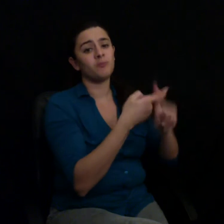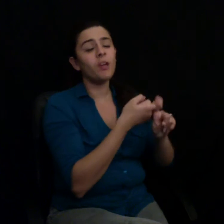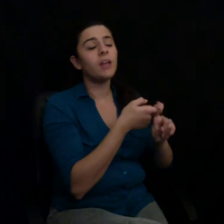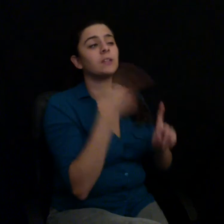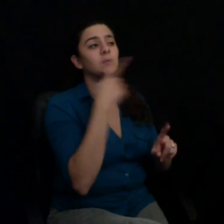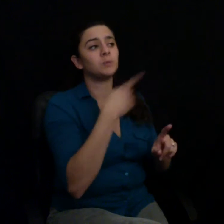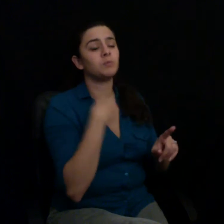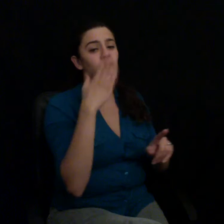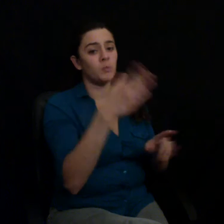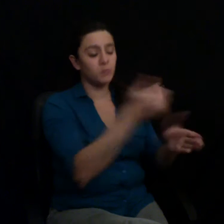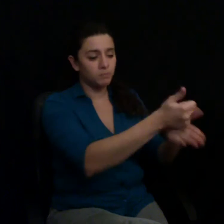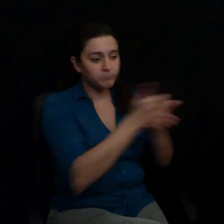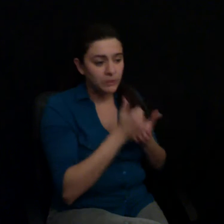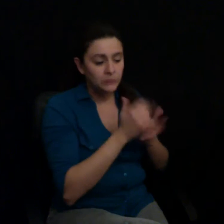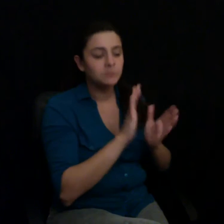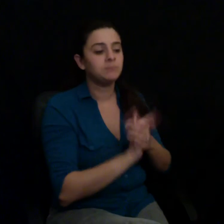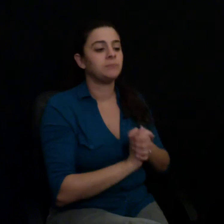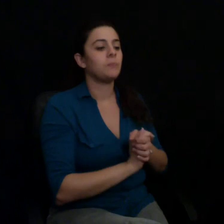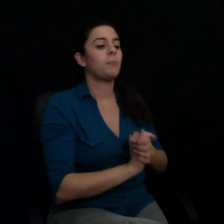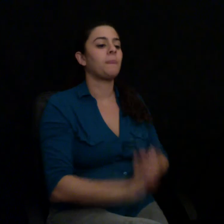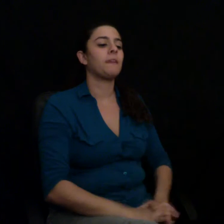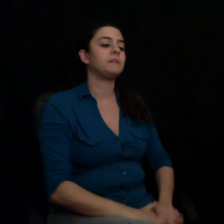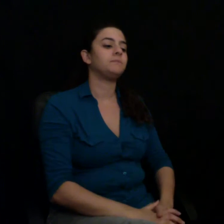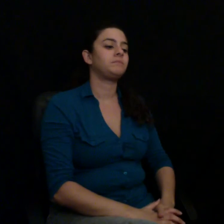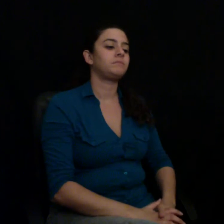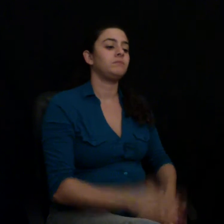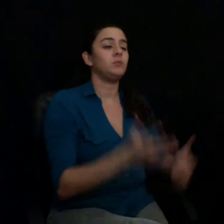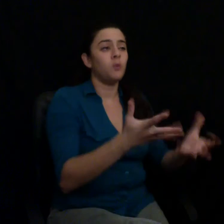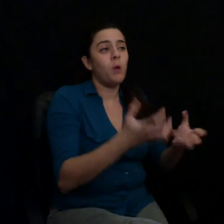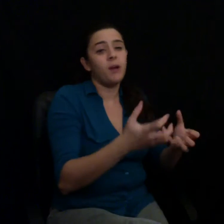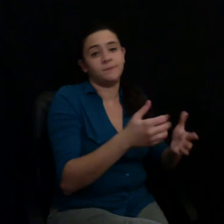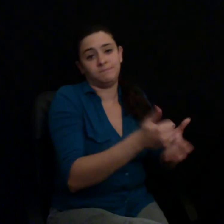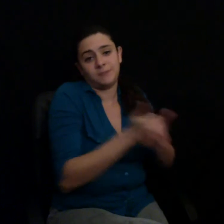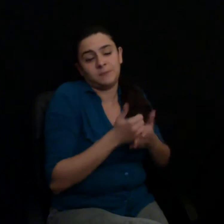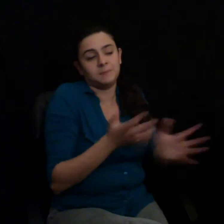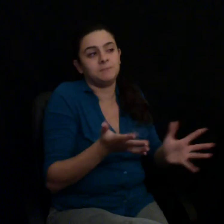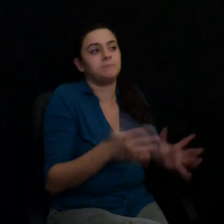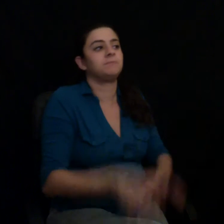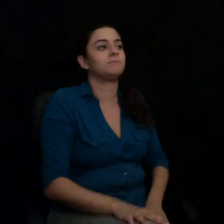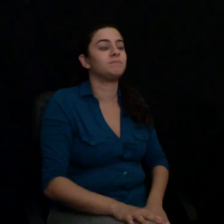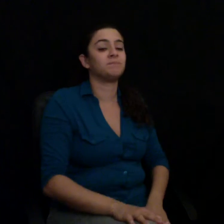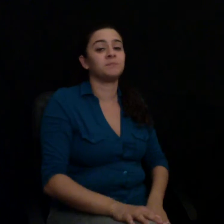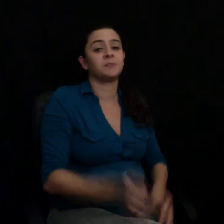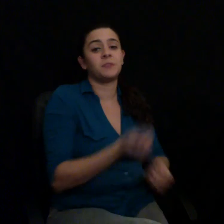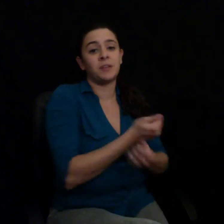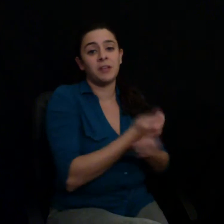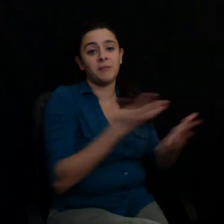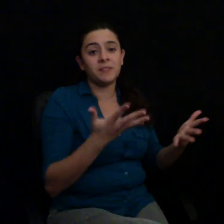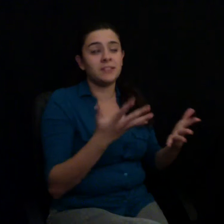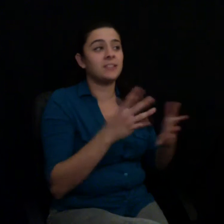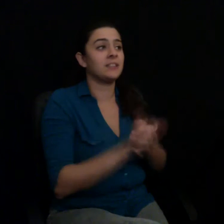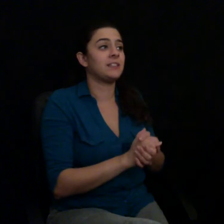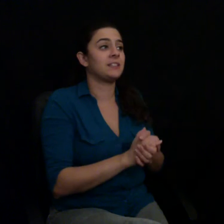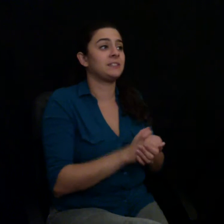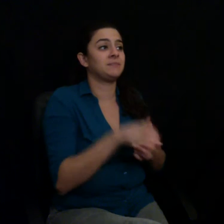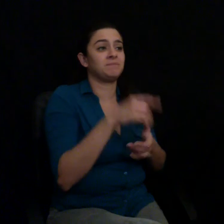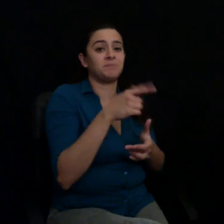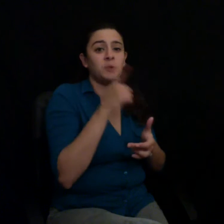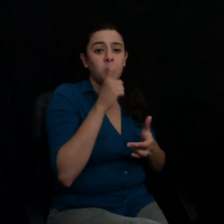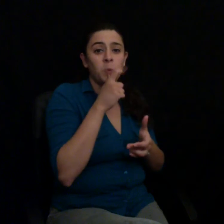project just to help out a traveler. And so everything is pretty much being done by the coffee shop and a local